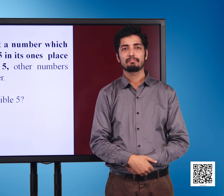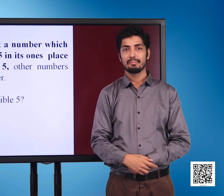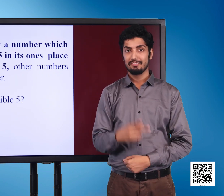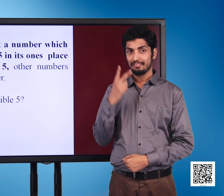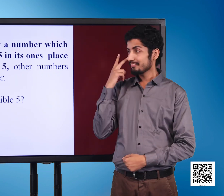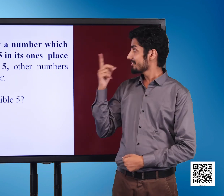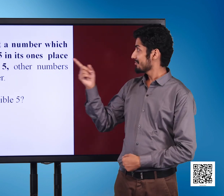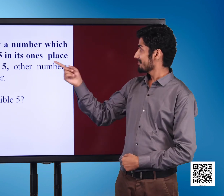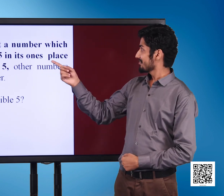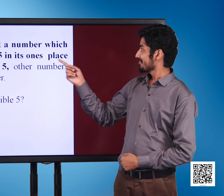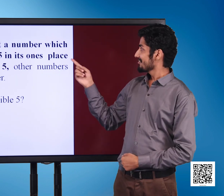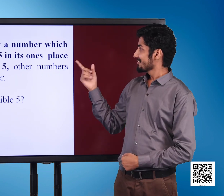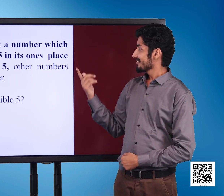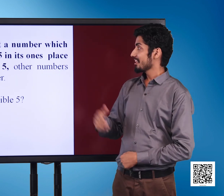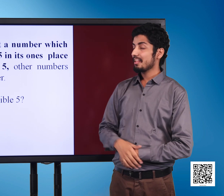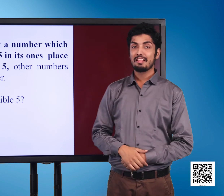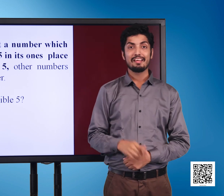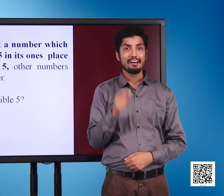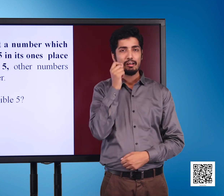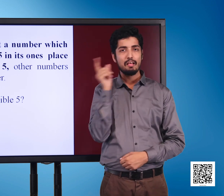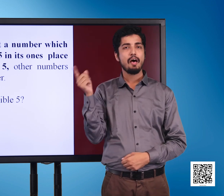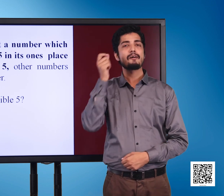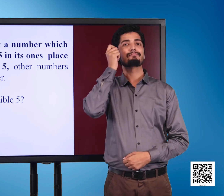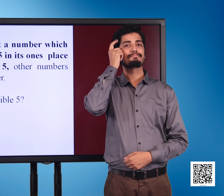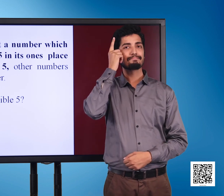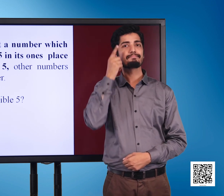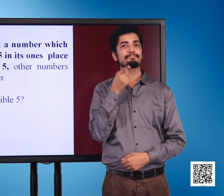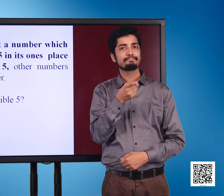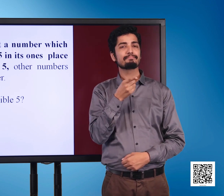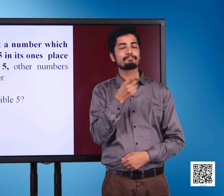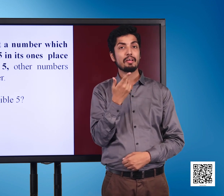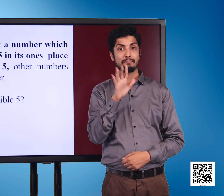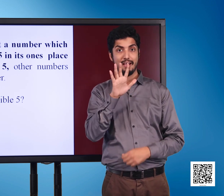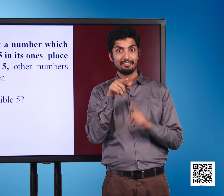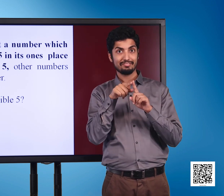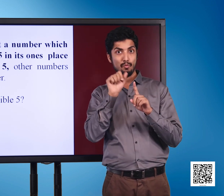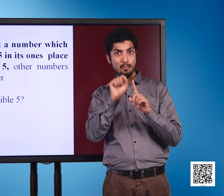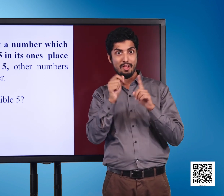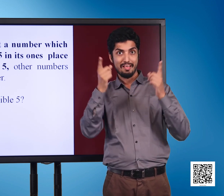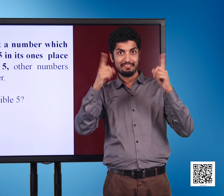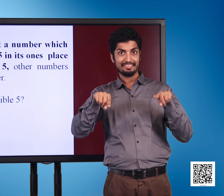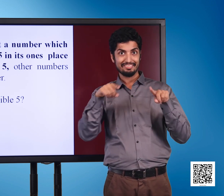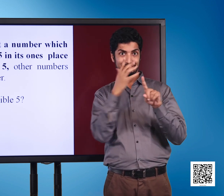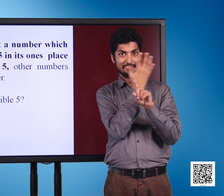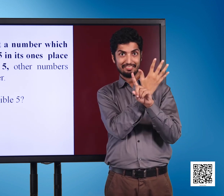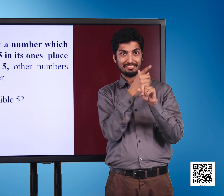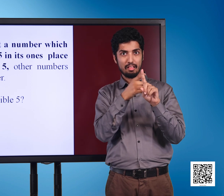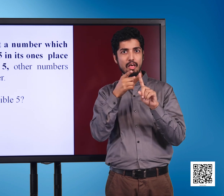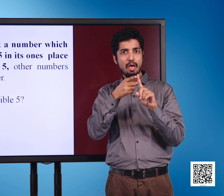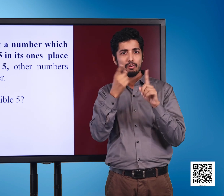He observes that a number which has either 0 or 5 in its ones place is divisible by 5.